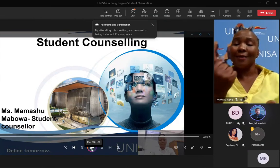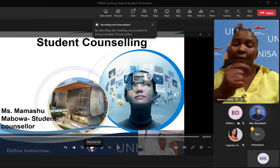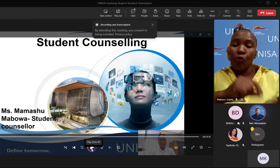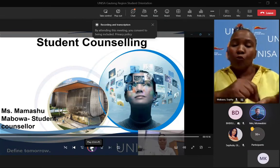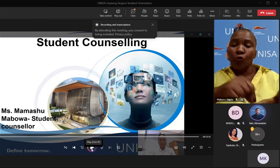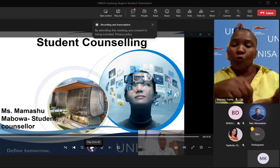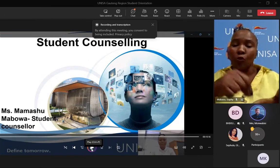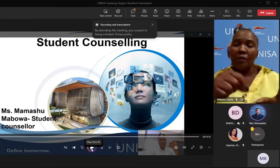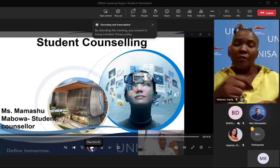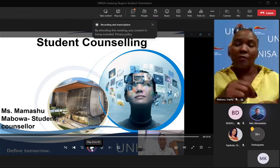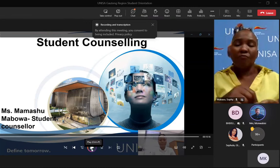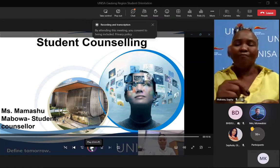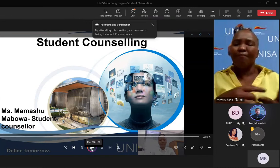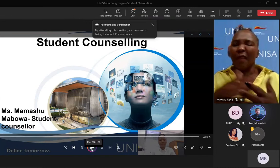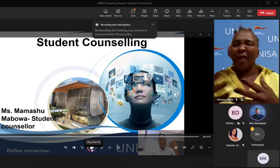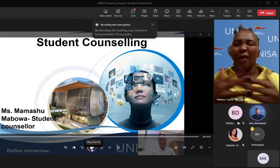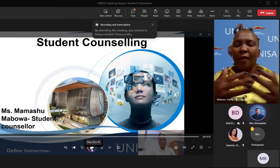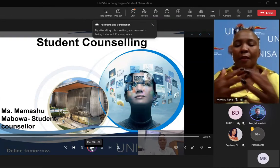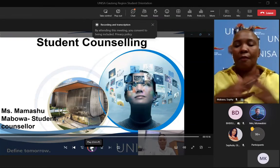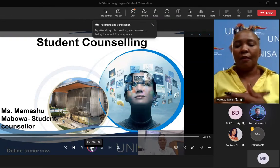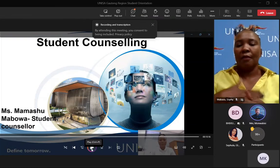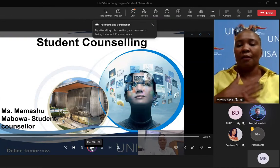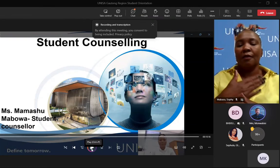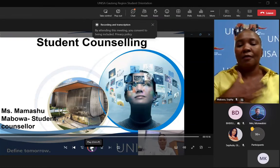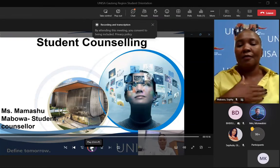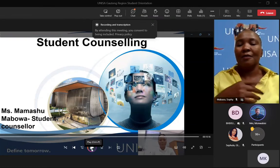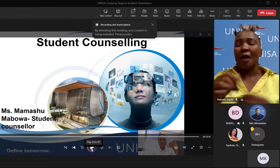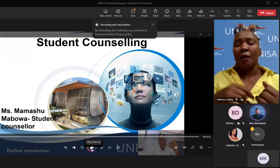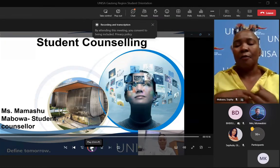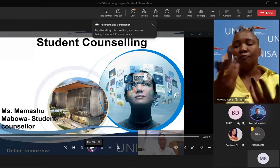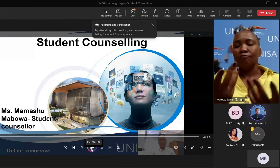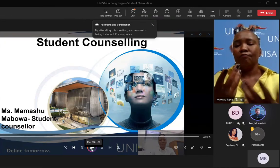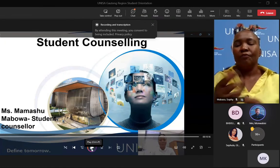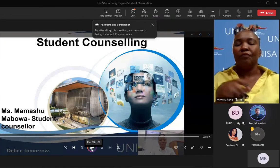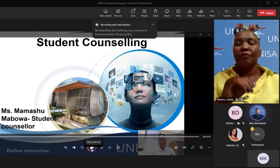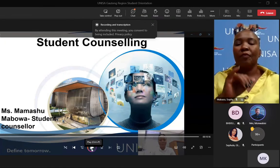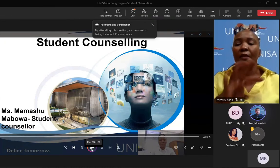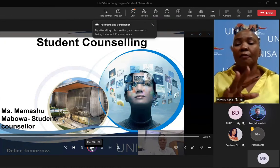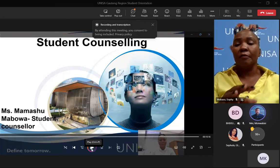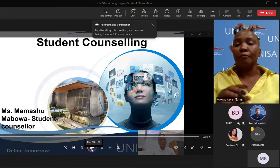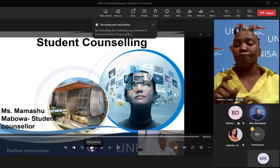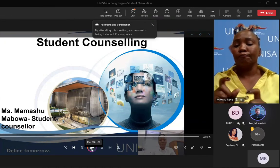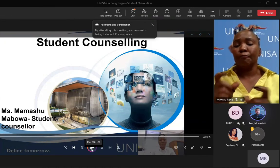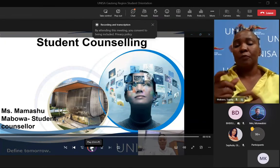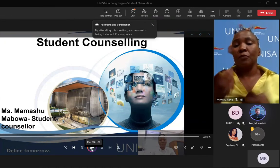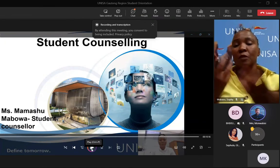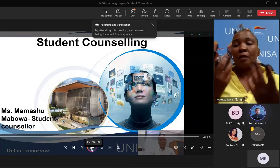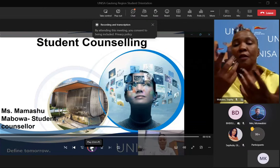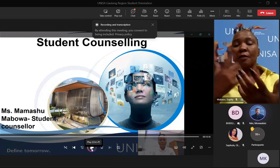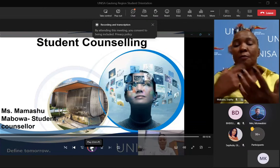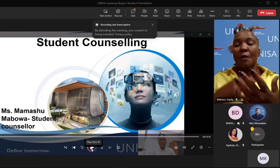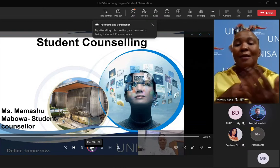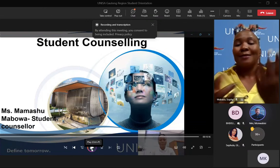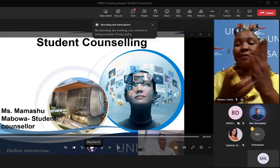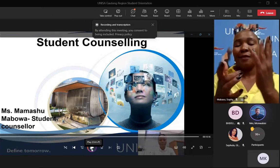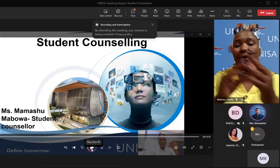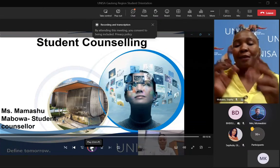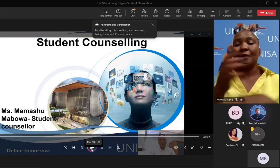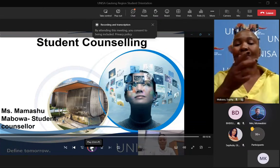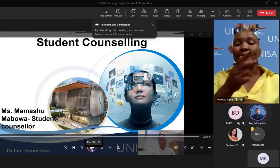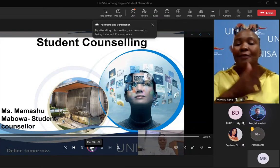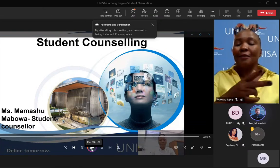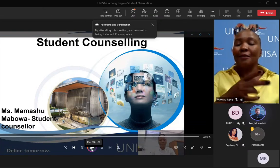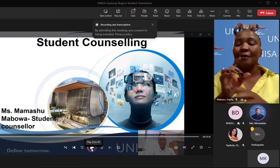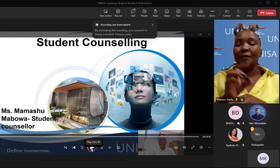business you know it comes with a territory uh as soon as um my technical director Miss Lala is ready we'll